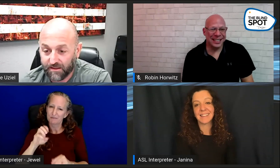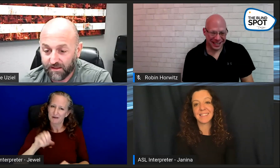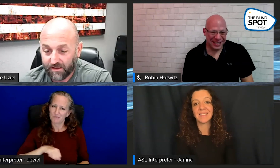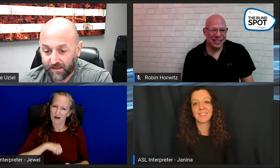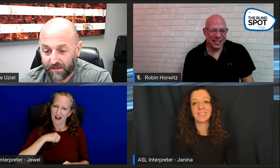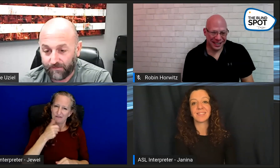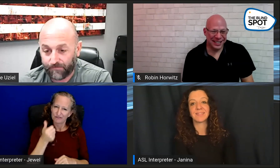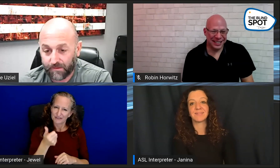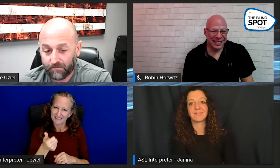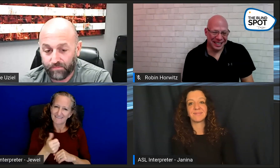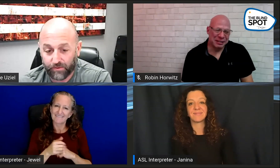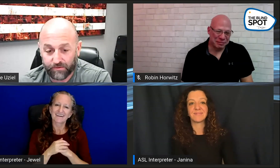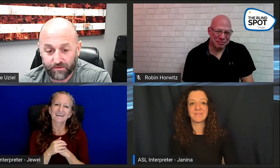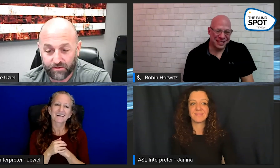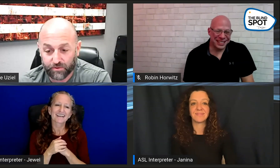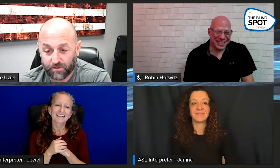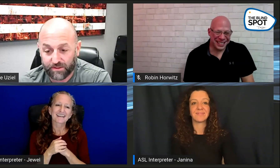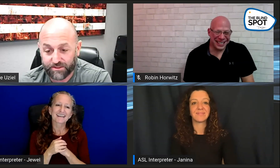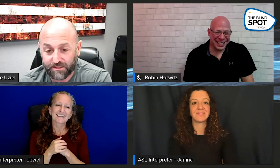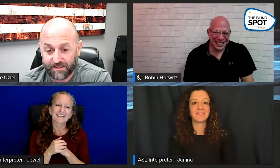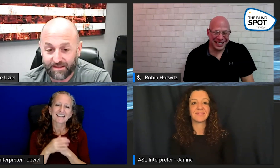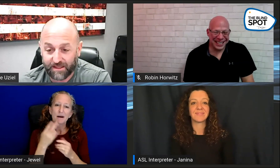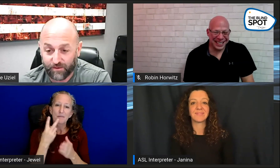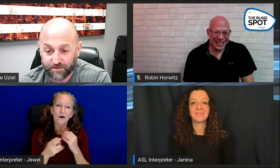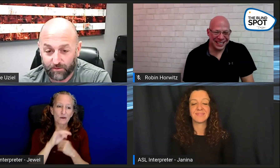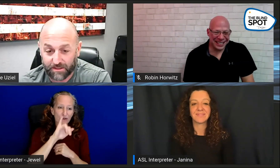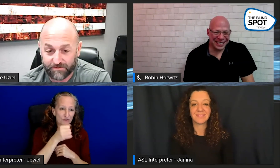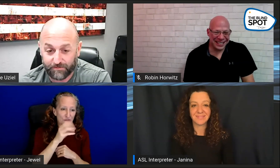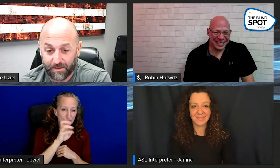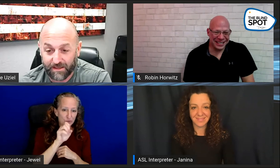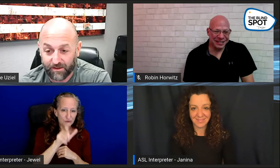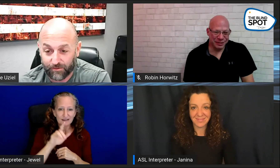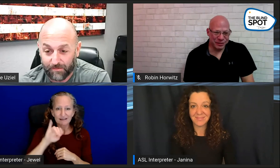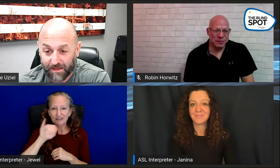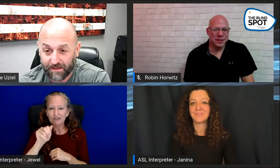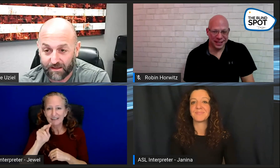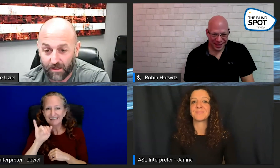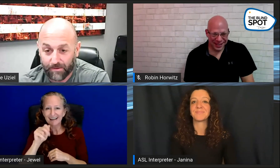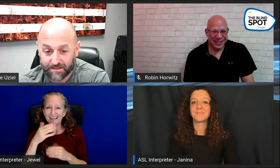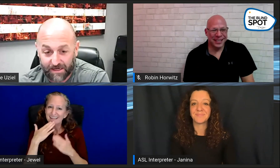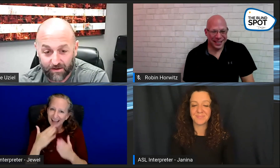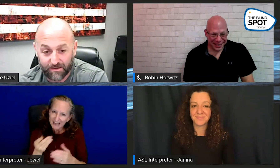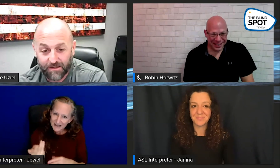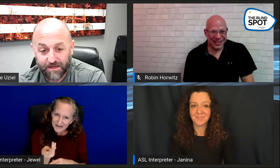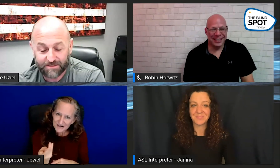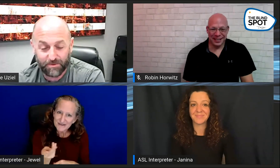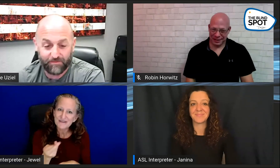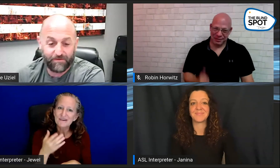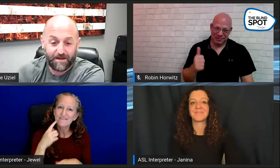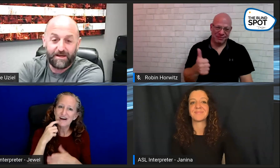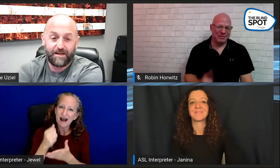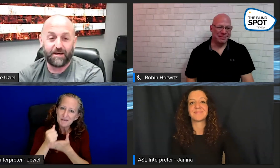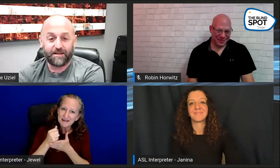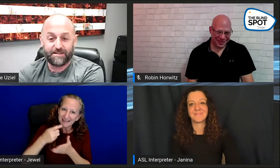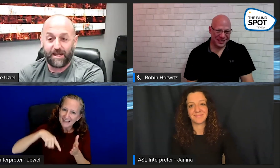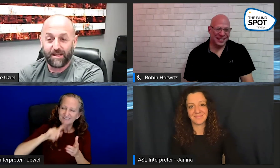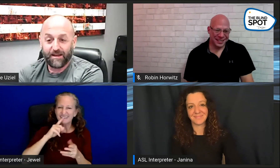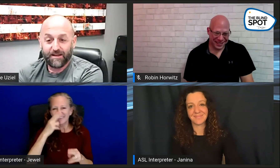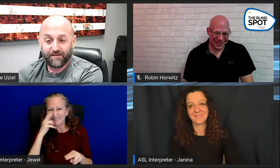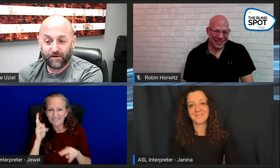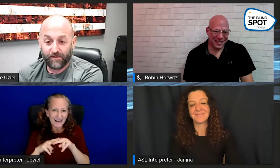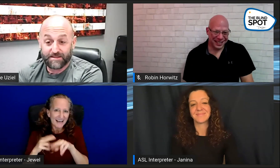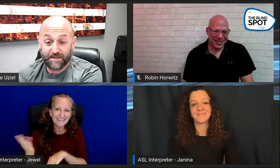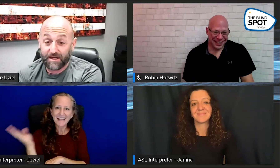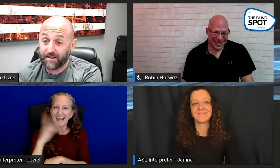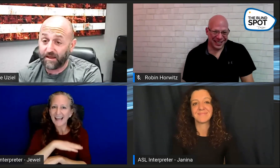it. And both Jewel and Janina, thank you so much for being here with me and helping us out. And it's been a fun